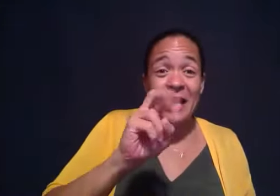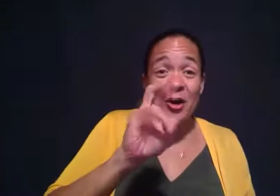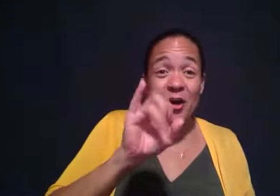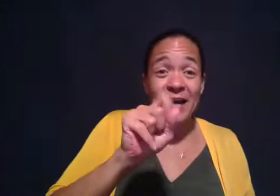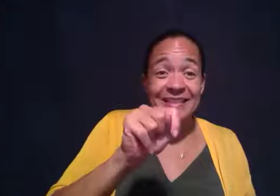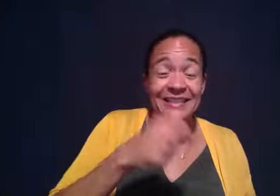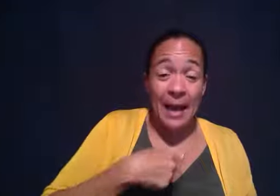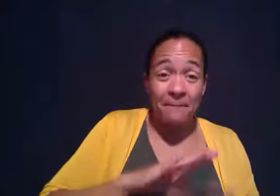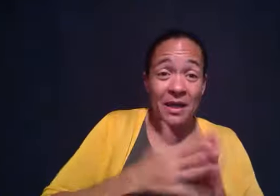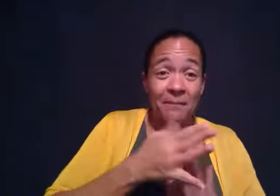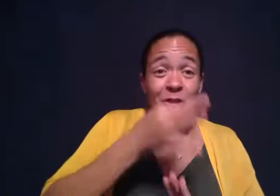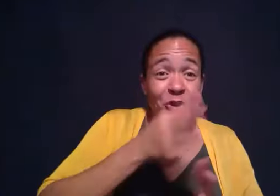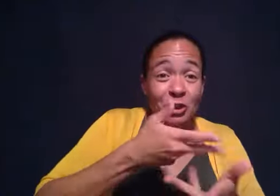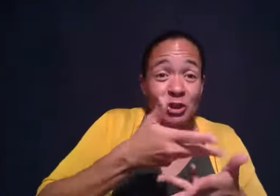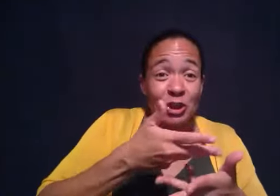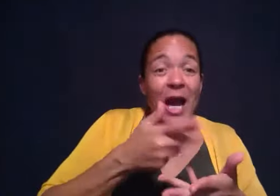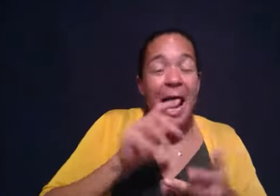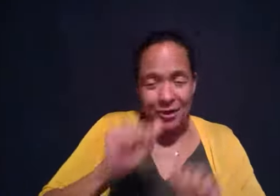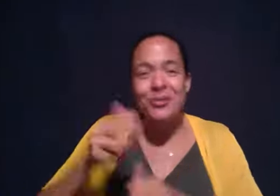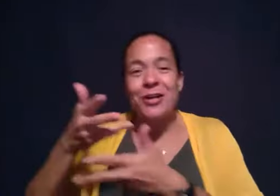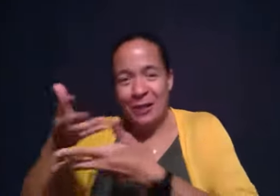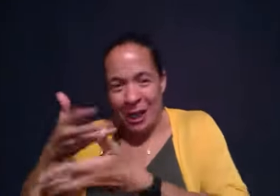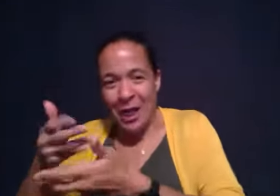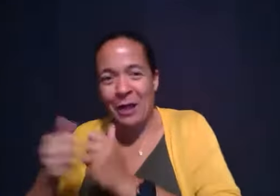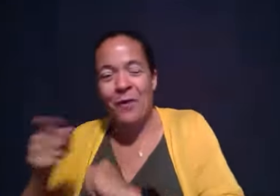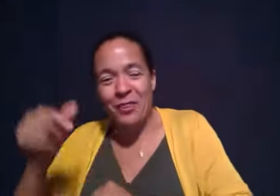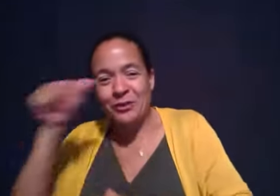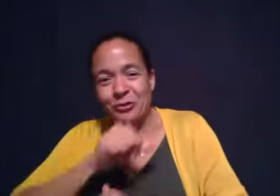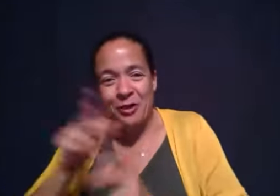And in all honesty, the refreshments were better at the bar.